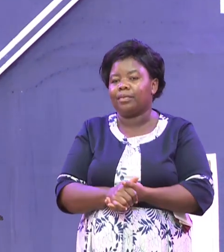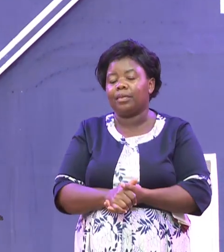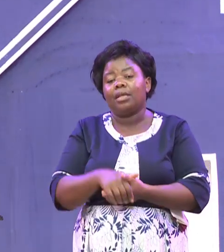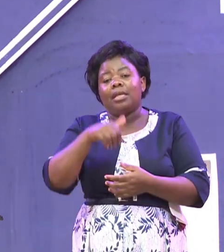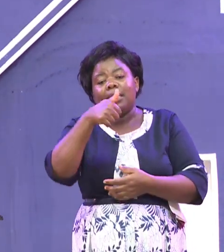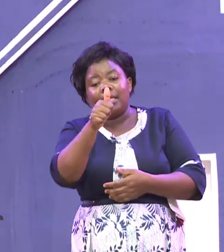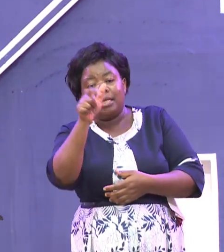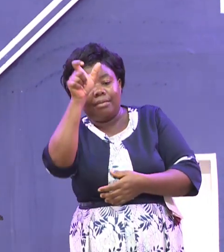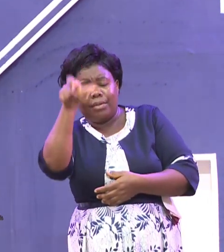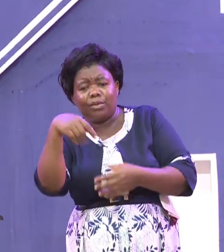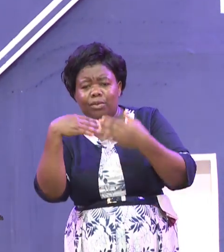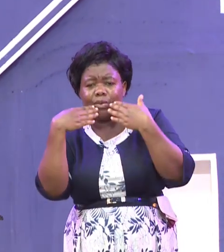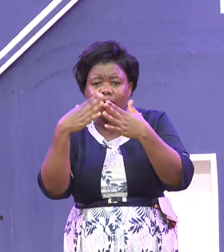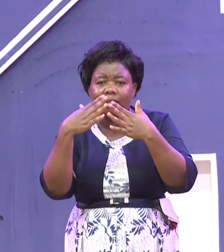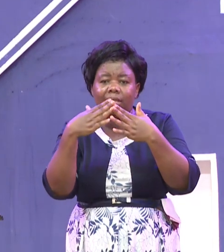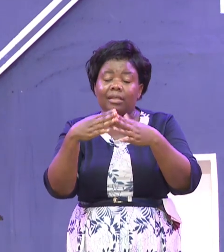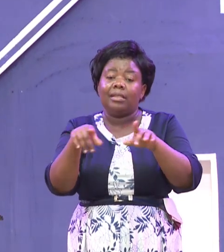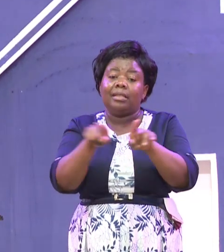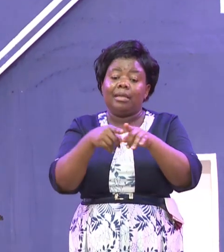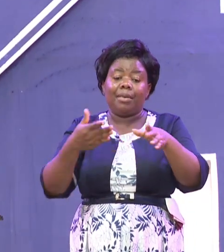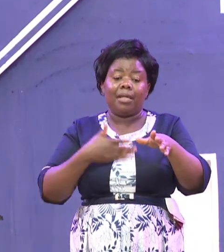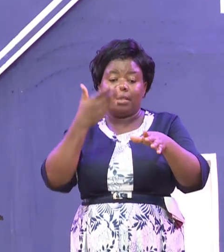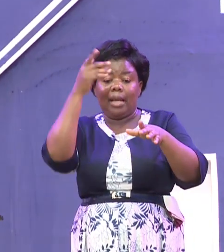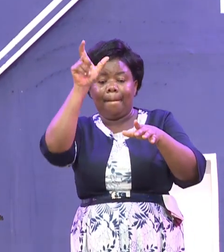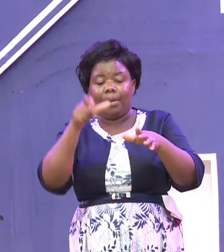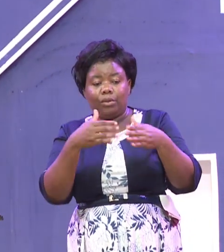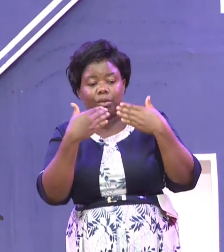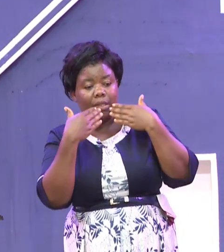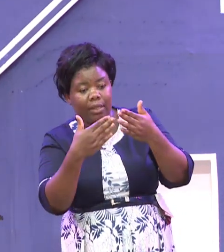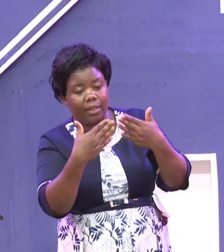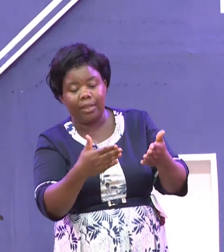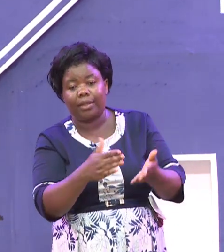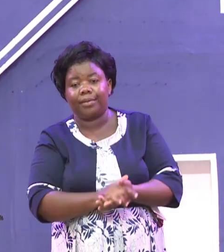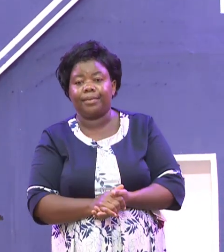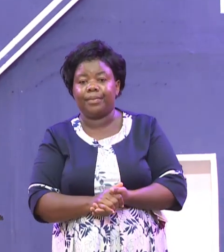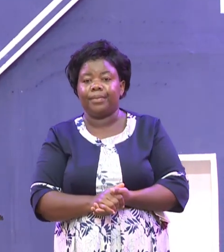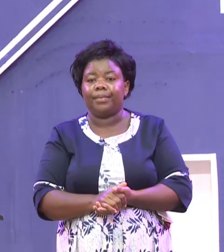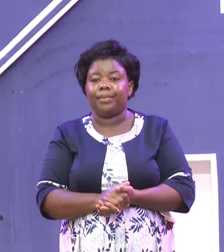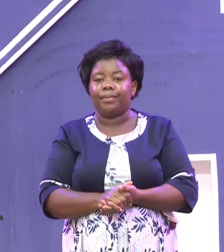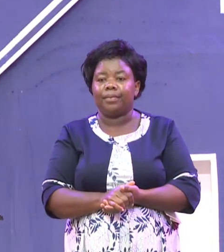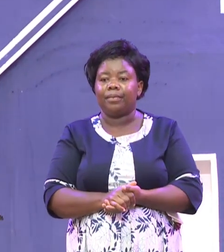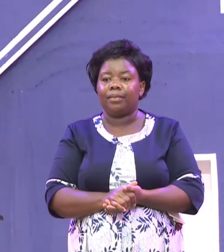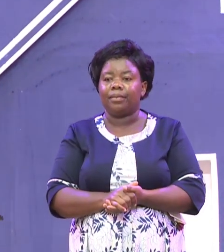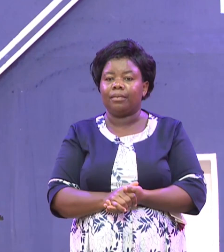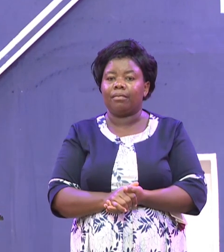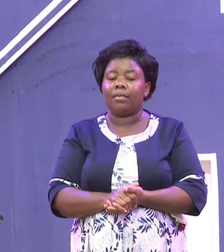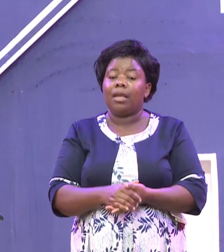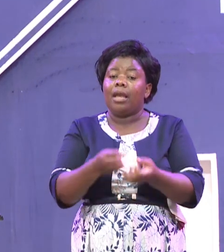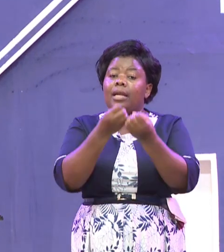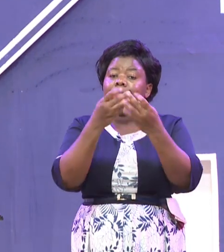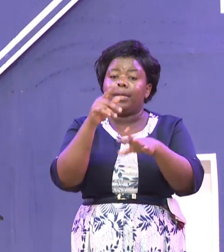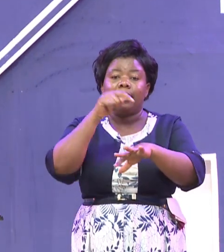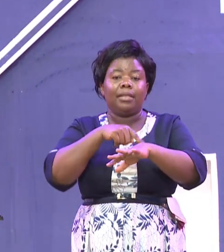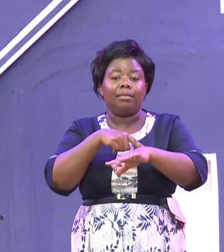Buli eyeebaza aba negwe yeebaza. Whoever gives thanks is giving thanks to someone. Era emirundi